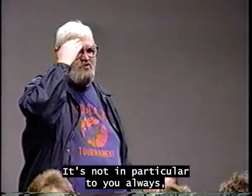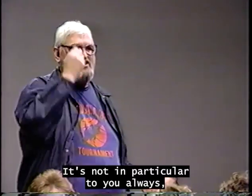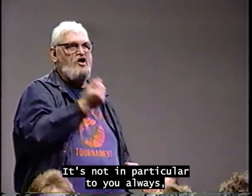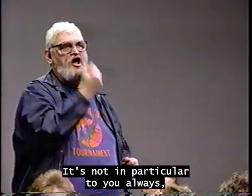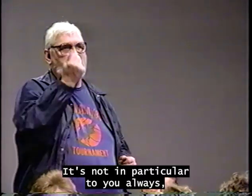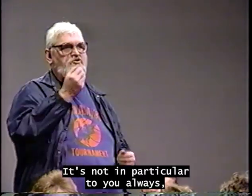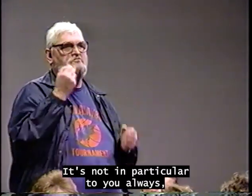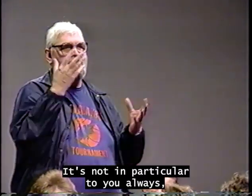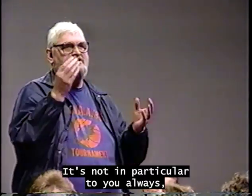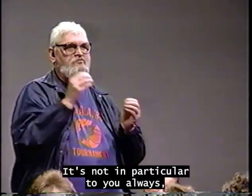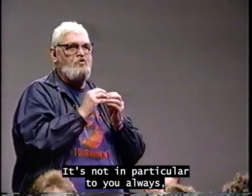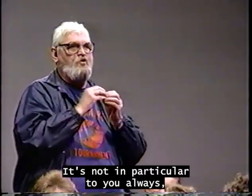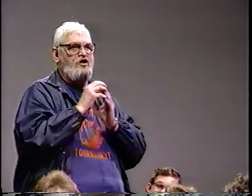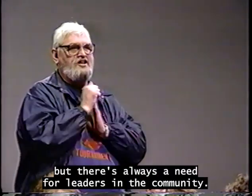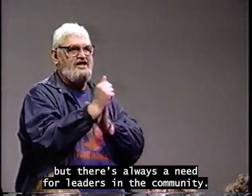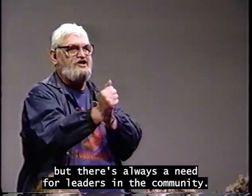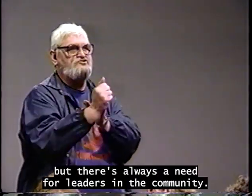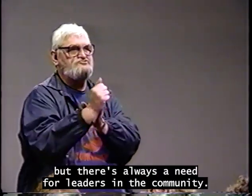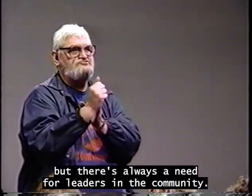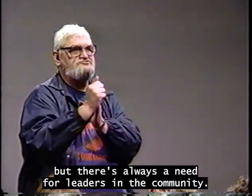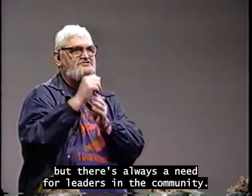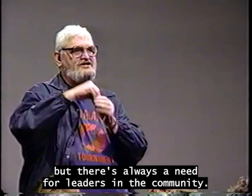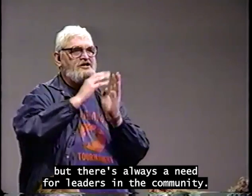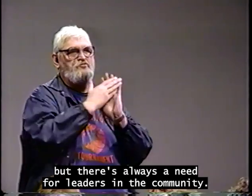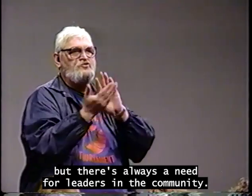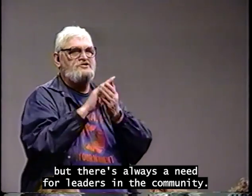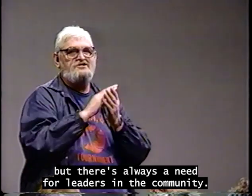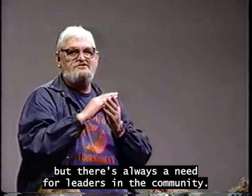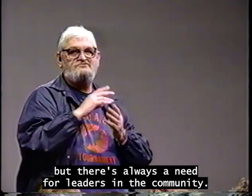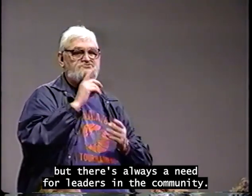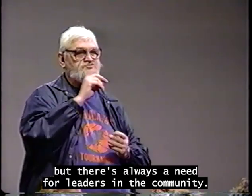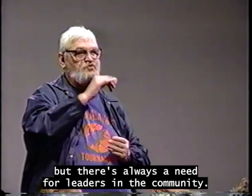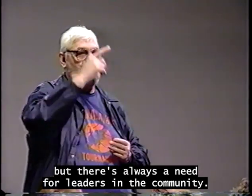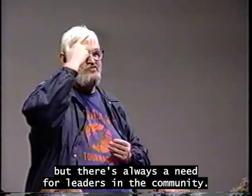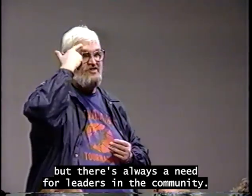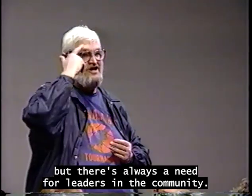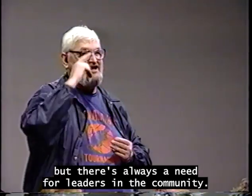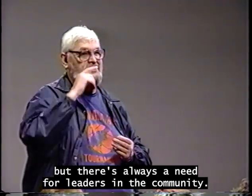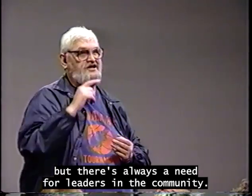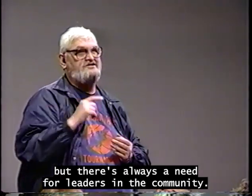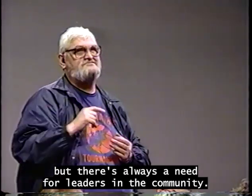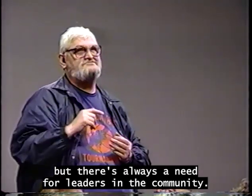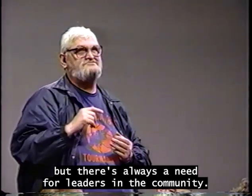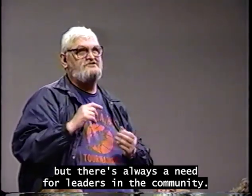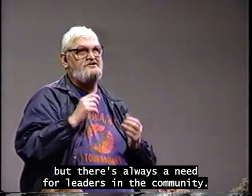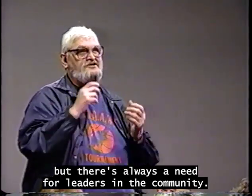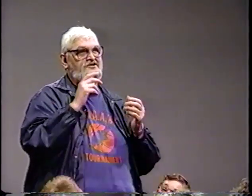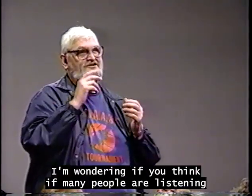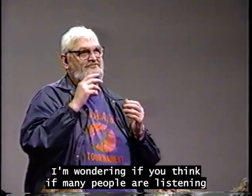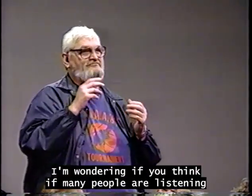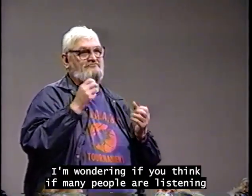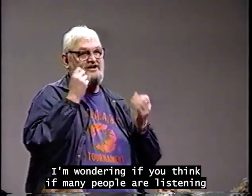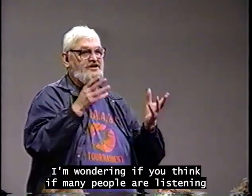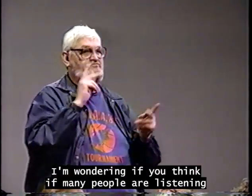It's not in particular to you always, but there's always a need for leaders in the community. I'm wondering if you think